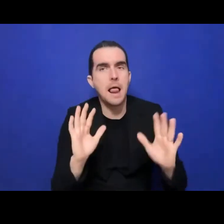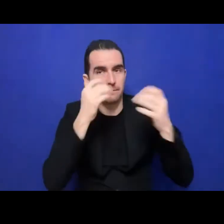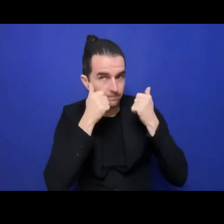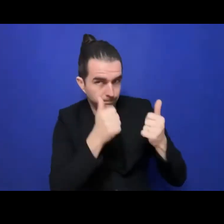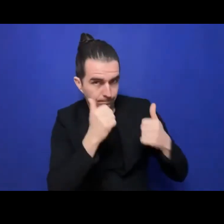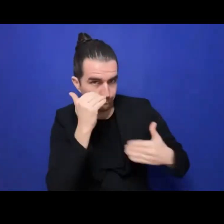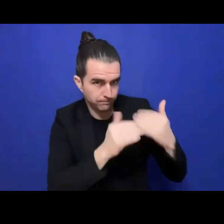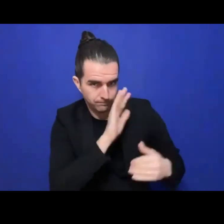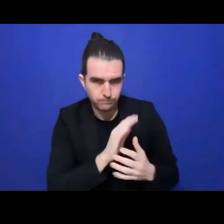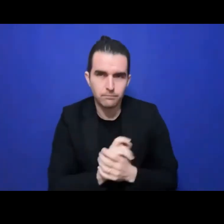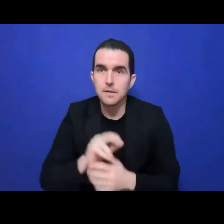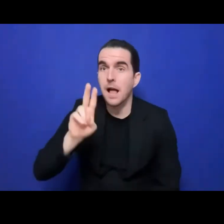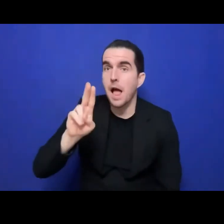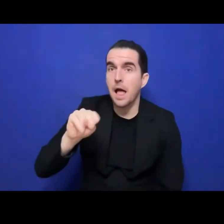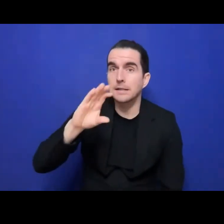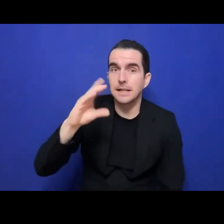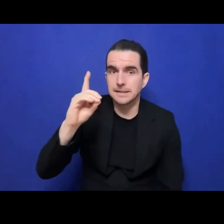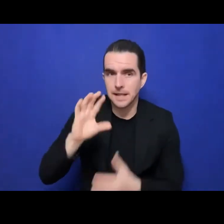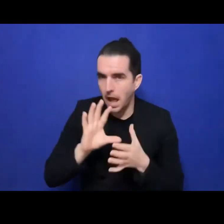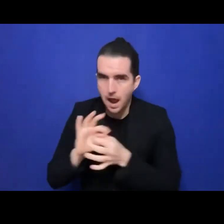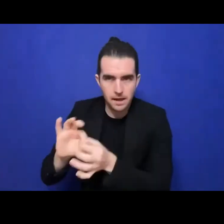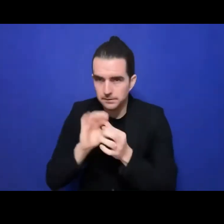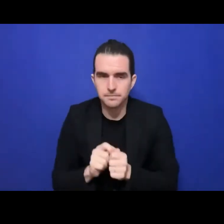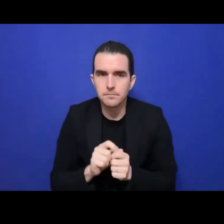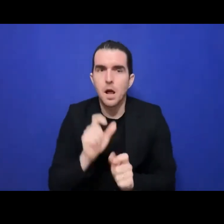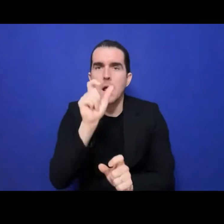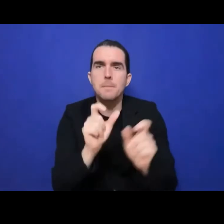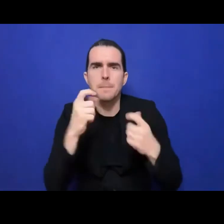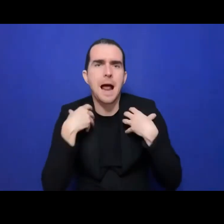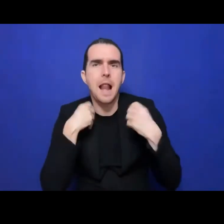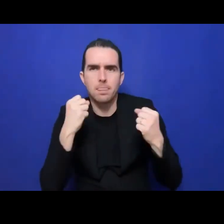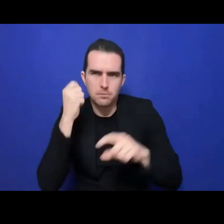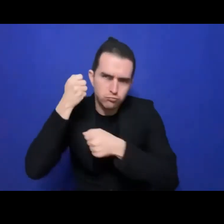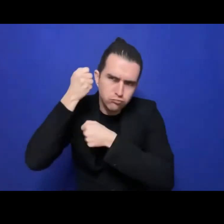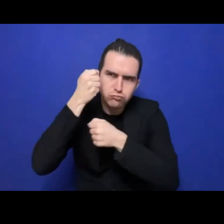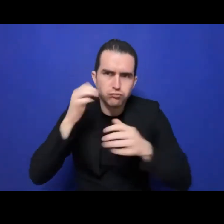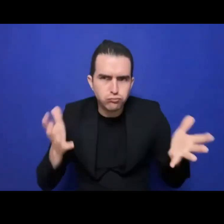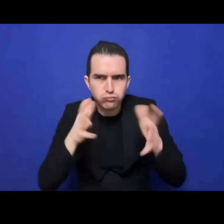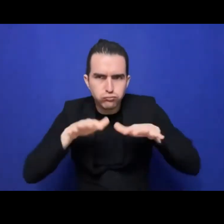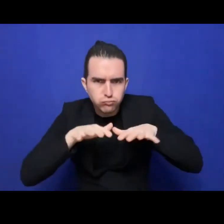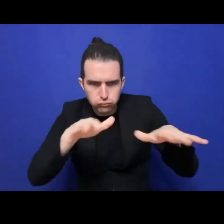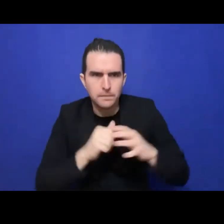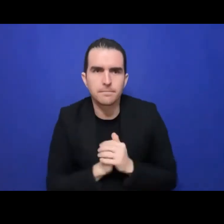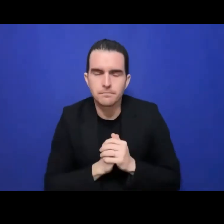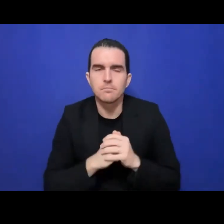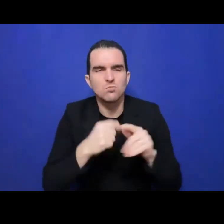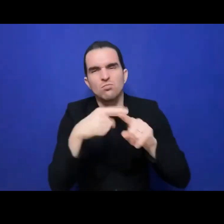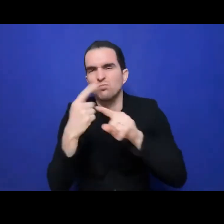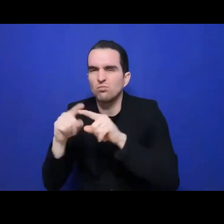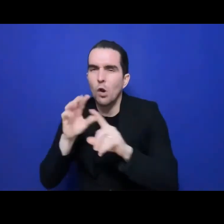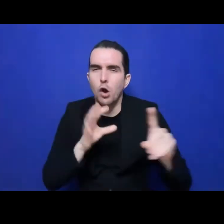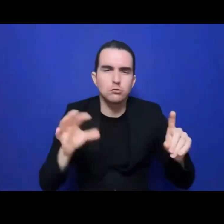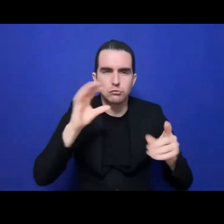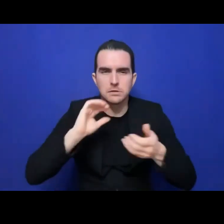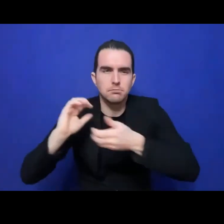multiple country partners, conducted 19 country consultations to complement the State of Commitment report. And I